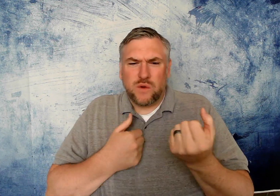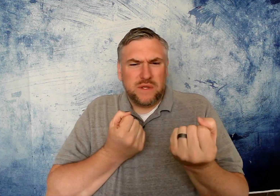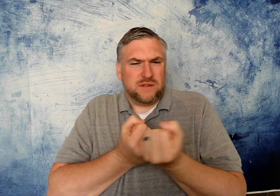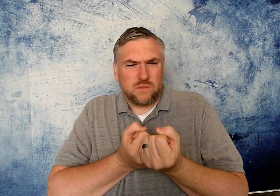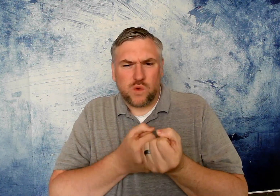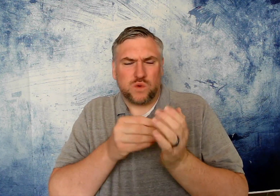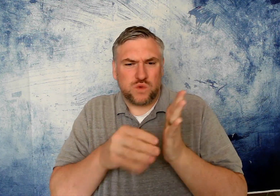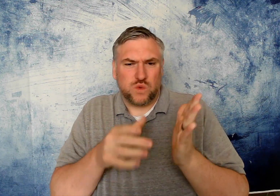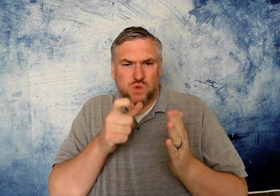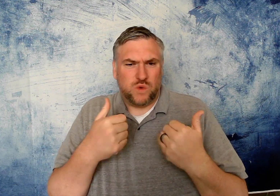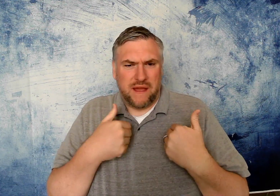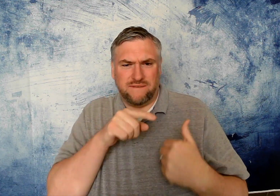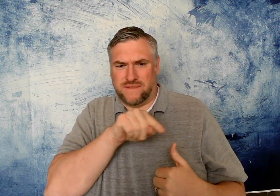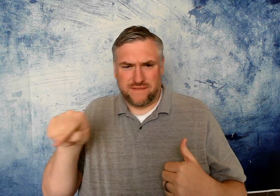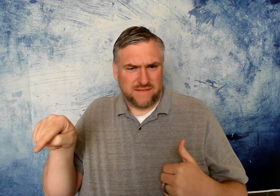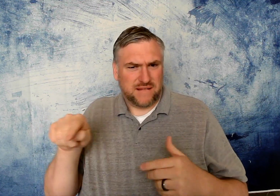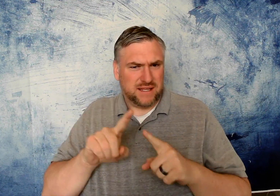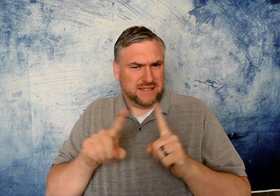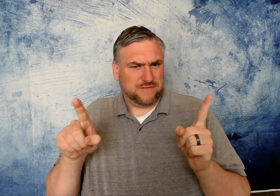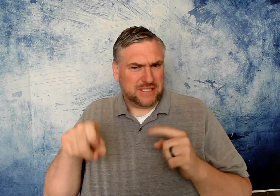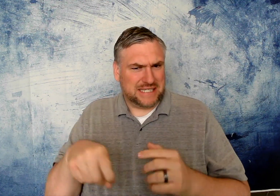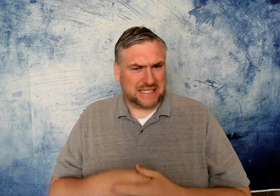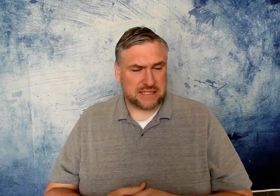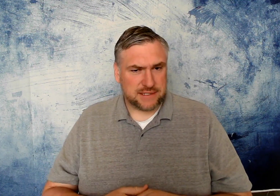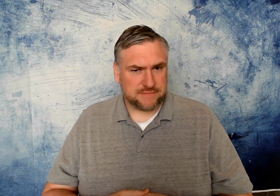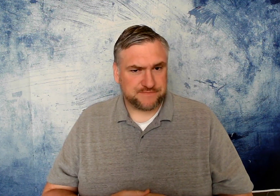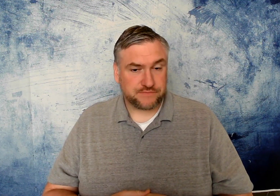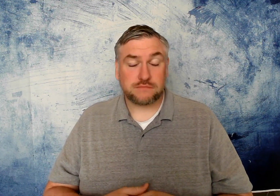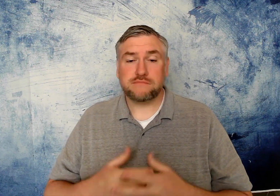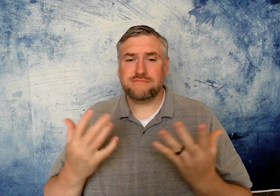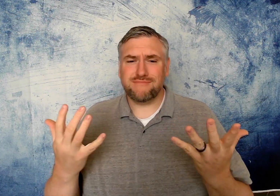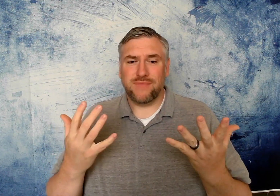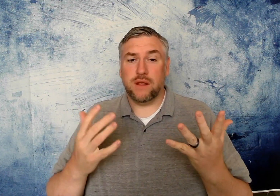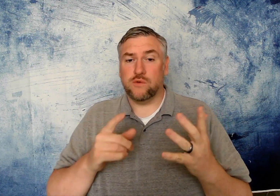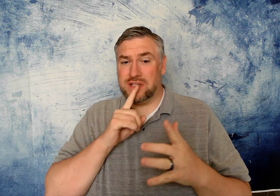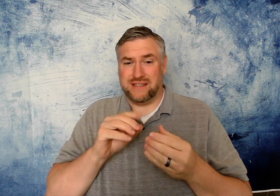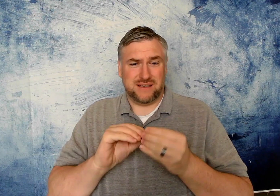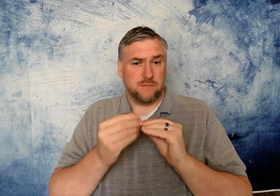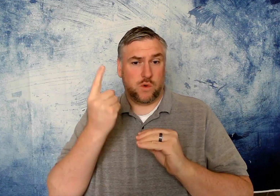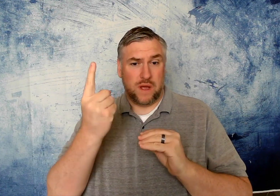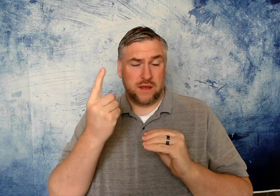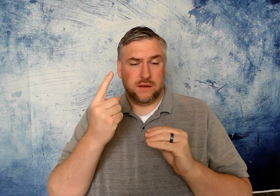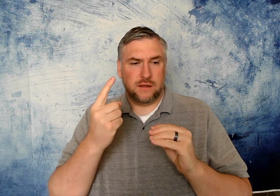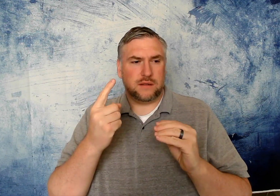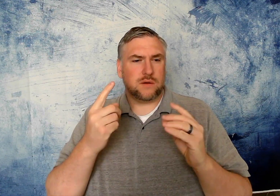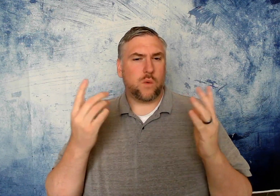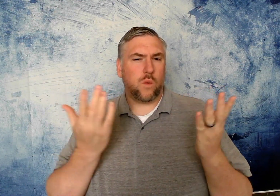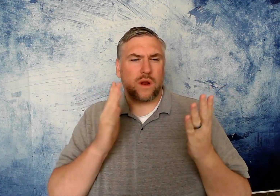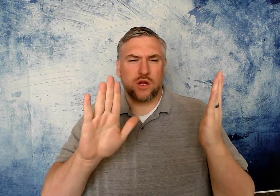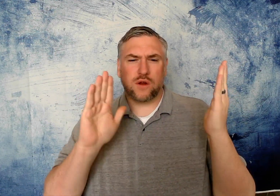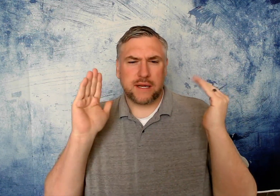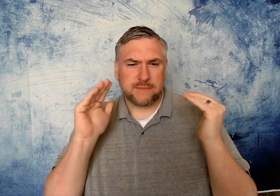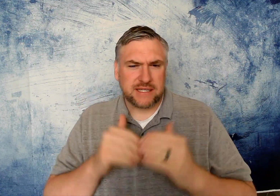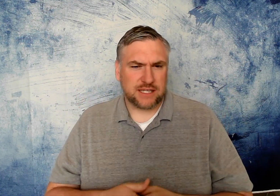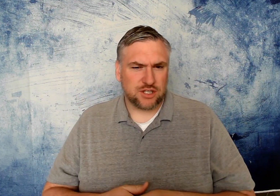Okay, so how do we support students who have these different needs? Really, the number one thing is, what are